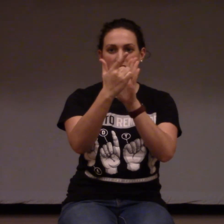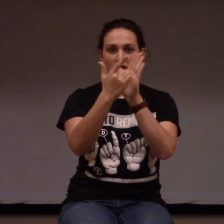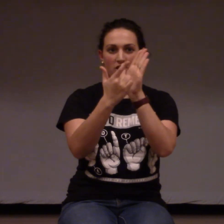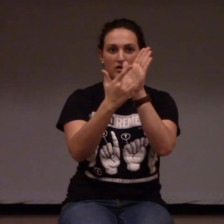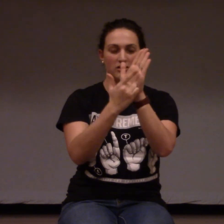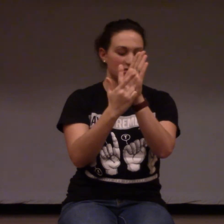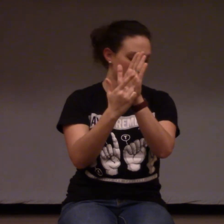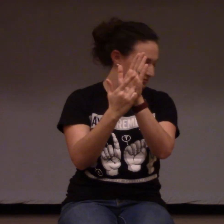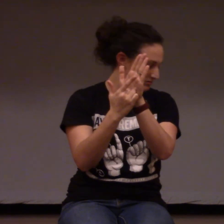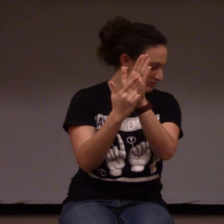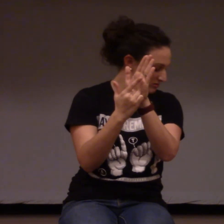father-in-law,